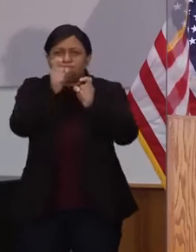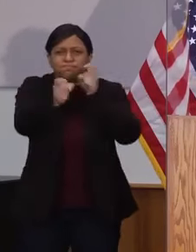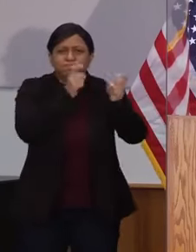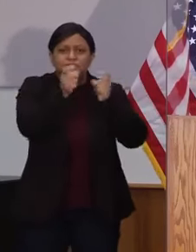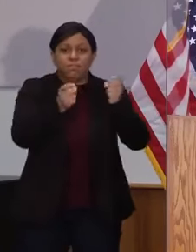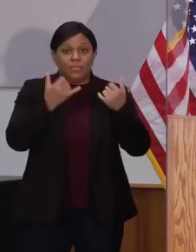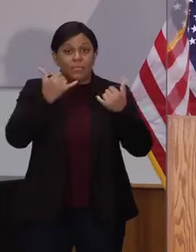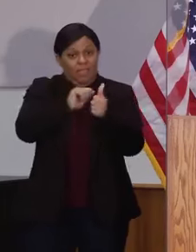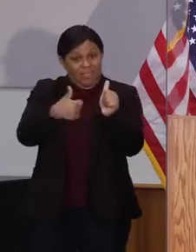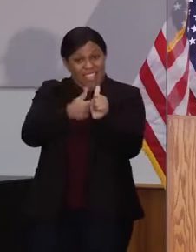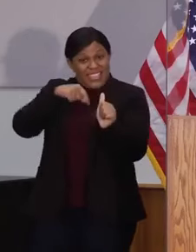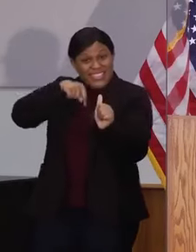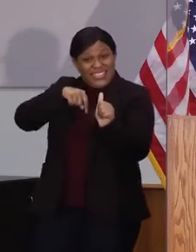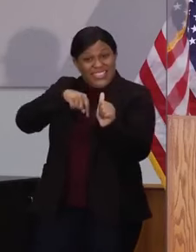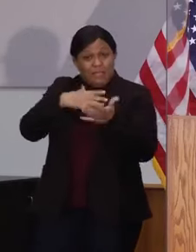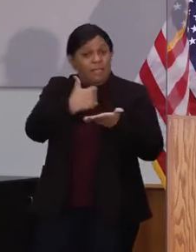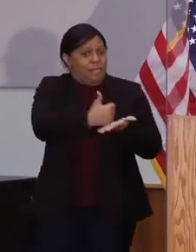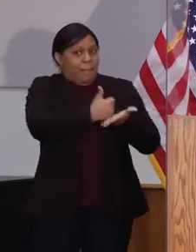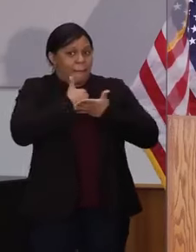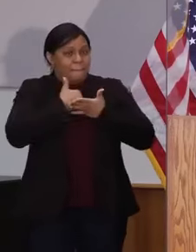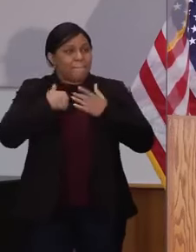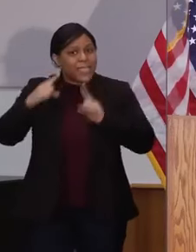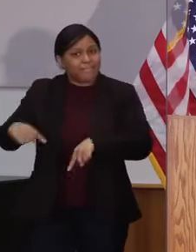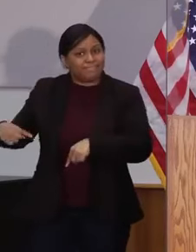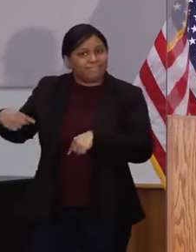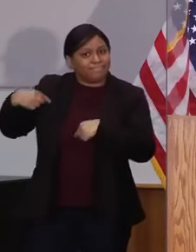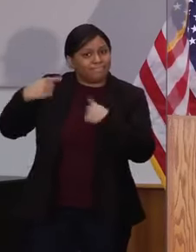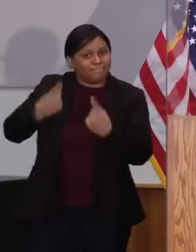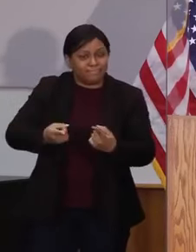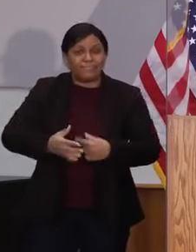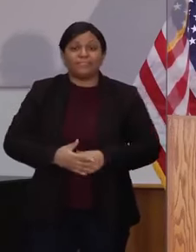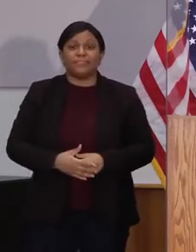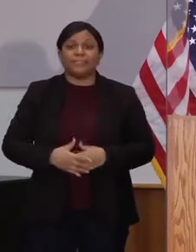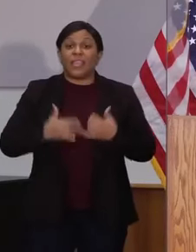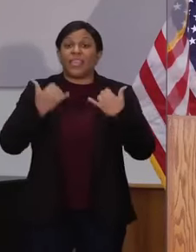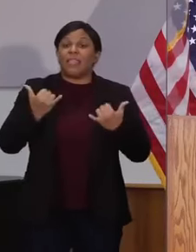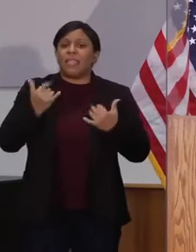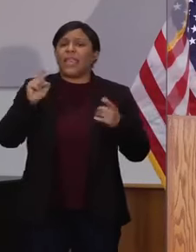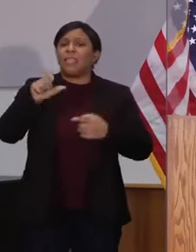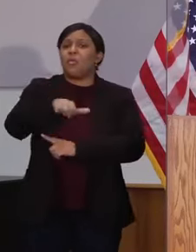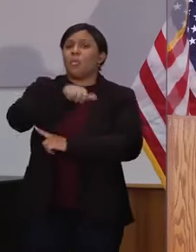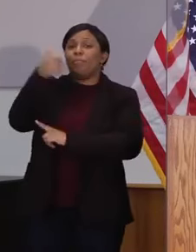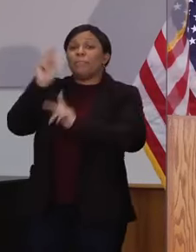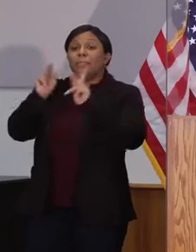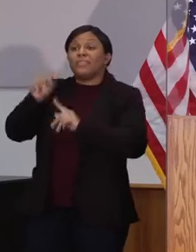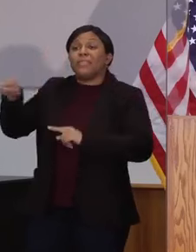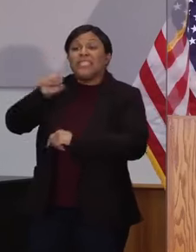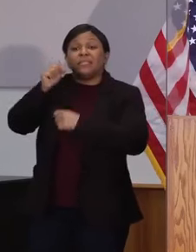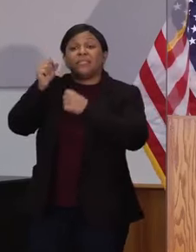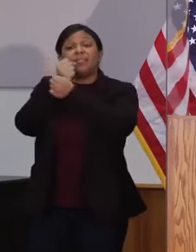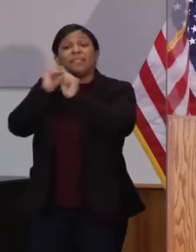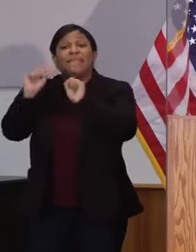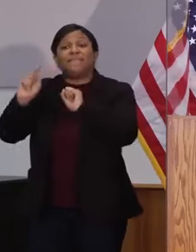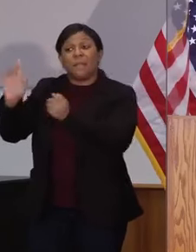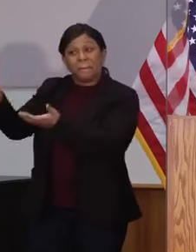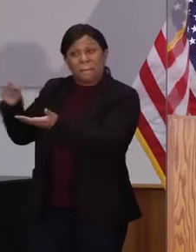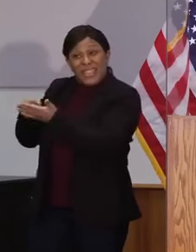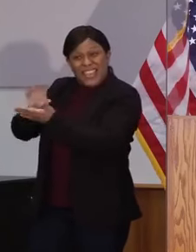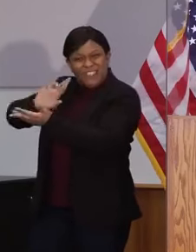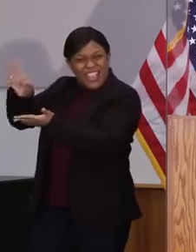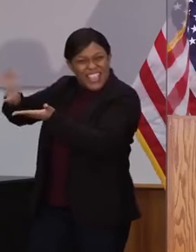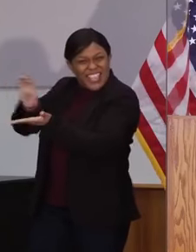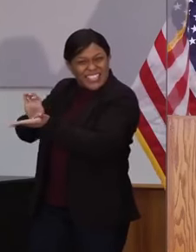we think that the same policy needs to apply around these public safety issues. It's reimbursement mechanism to